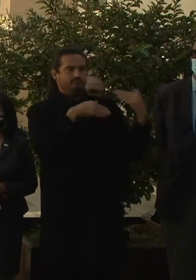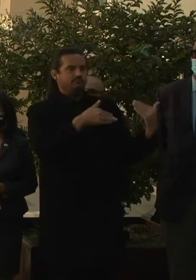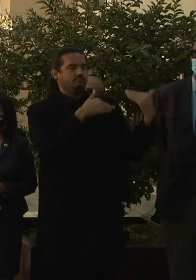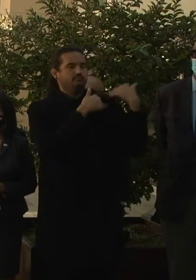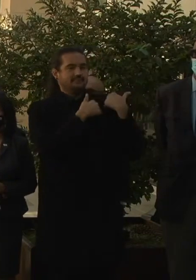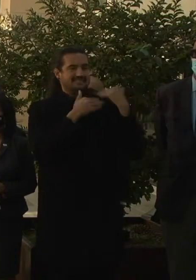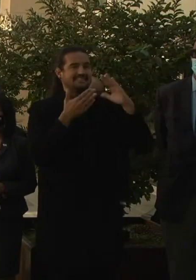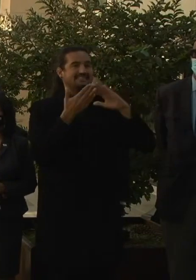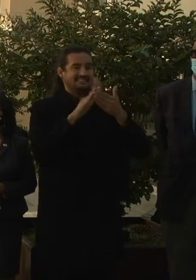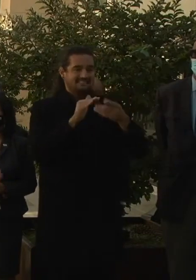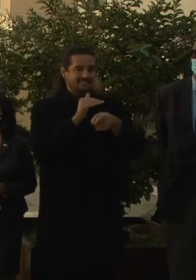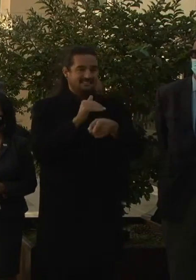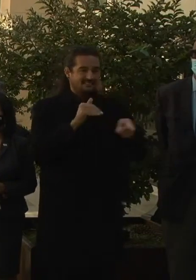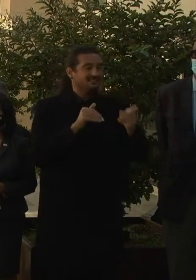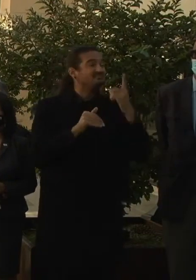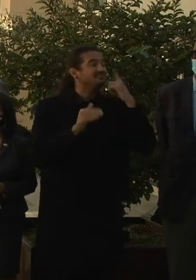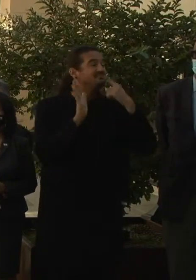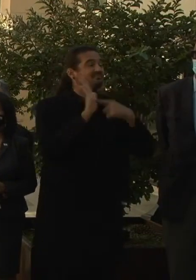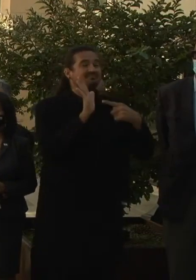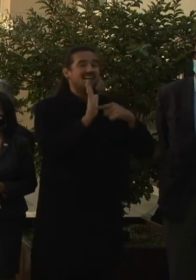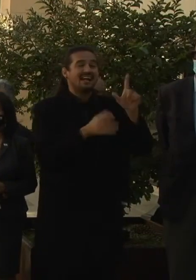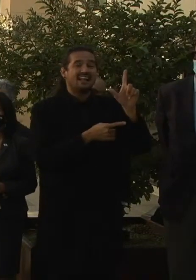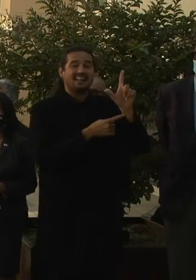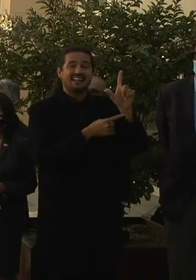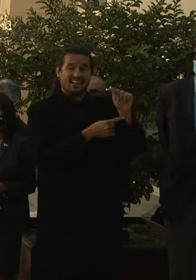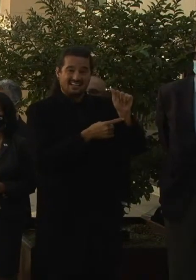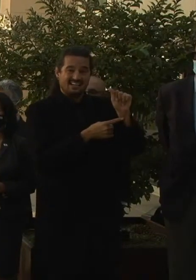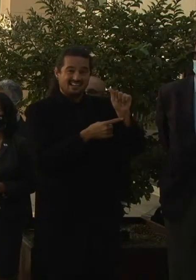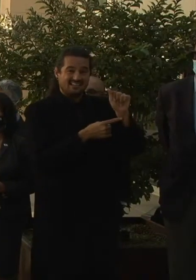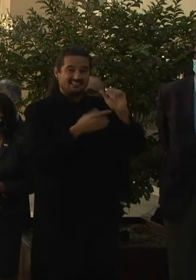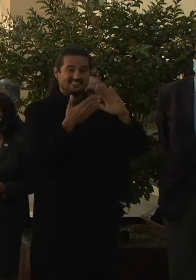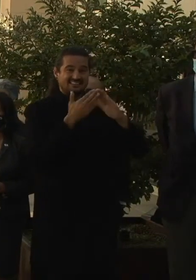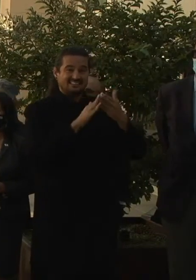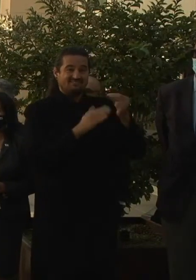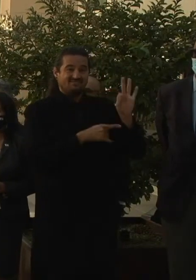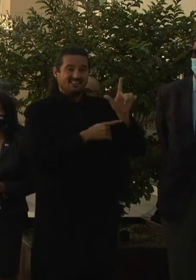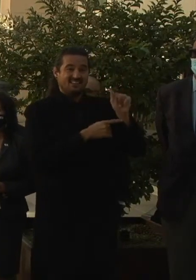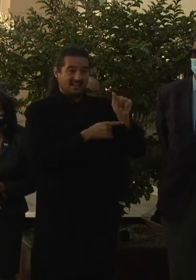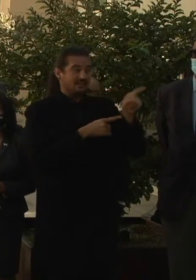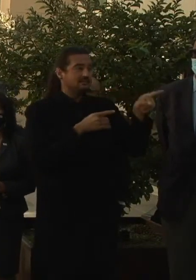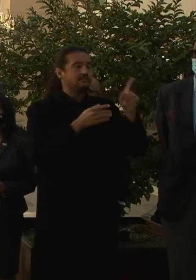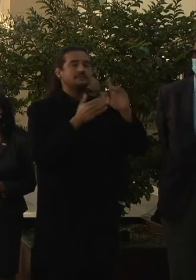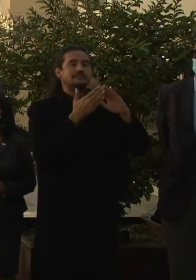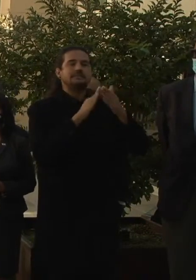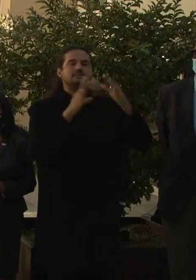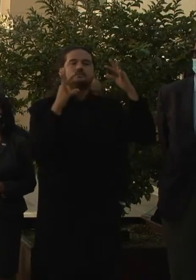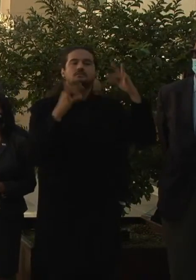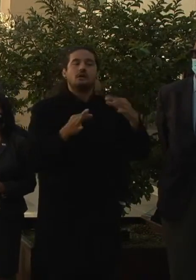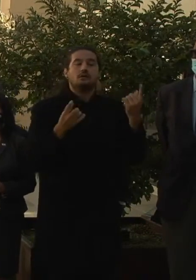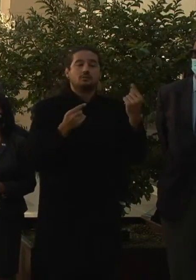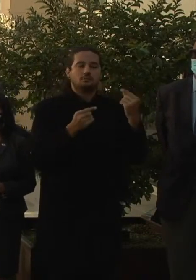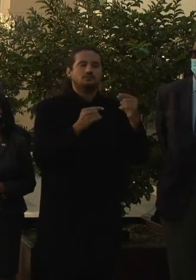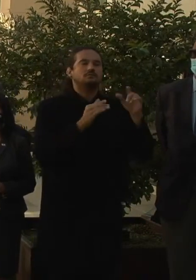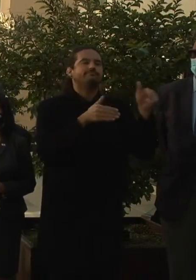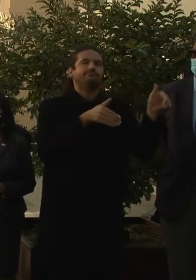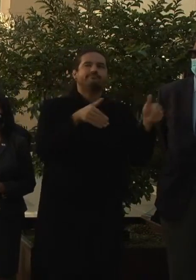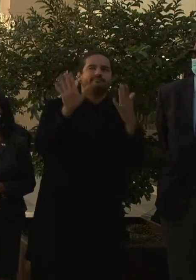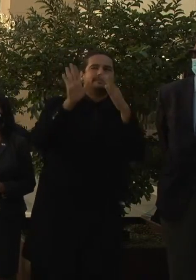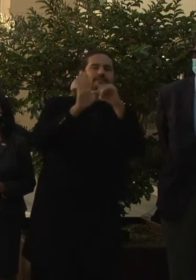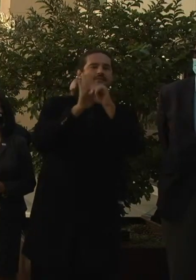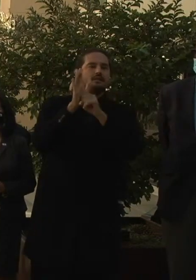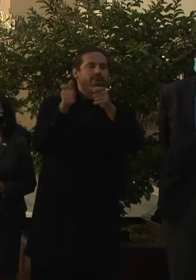a recent example of a city that decided to allow the state that privilege. But with that in mind, let